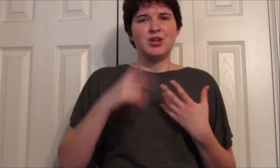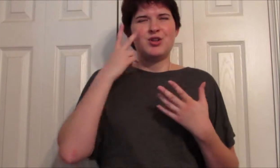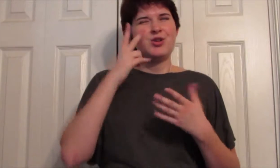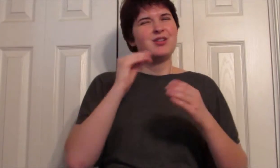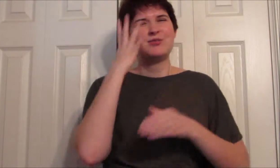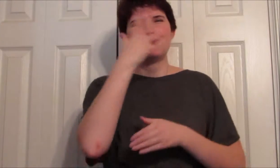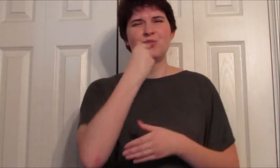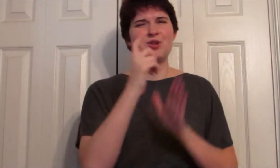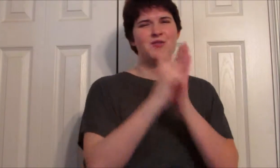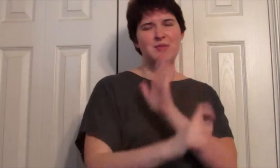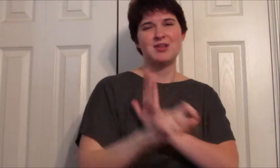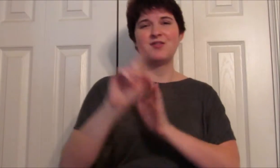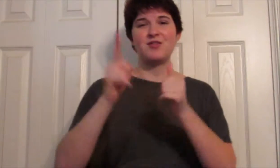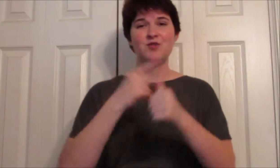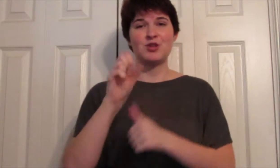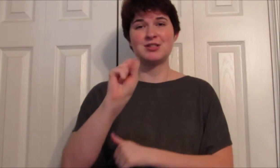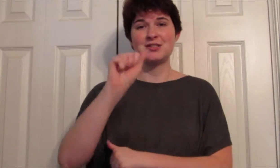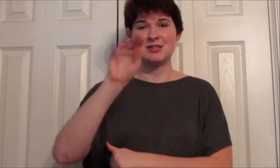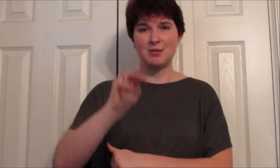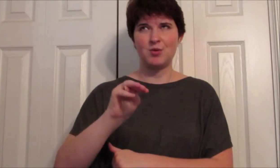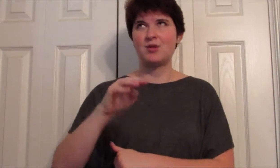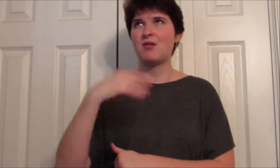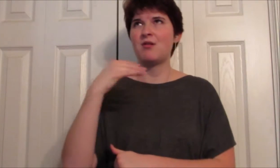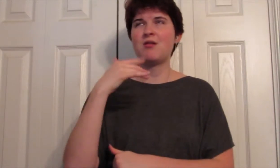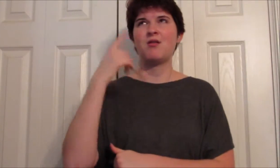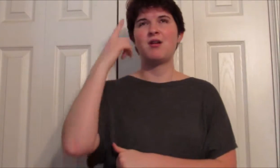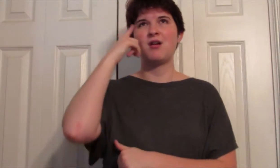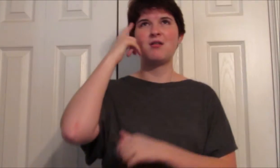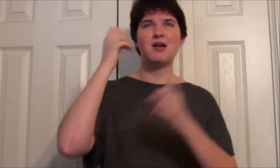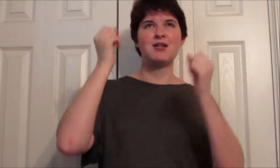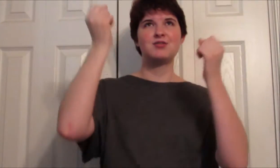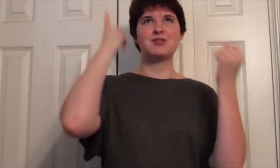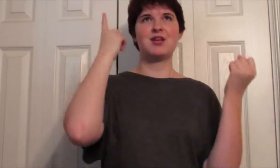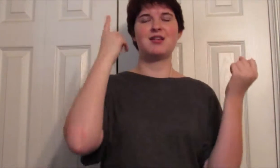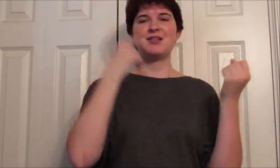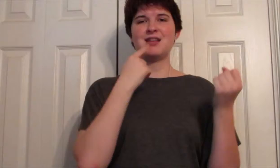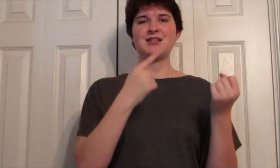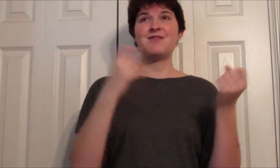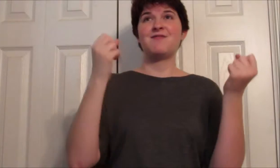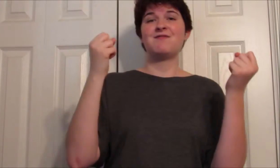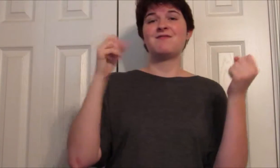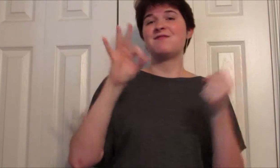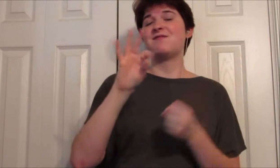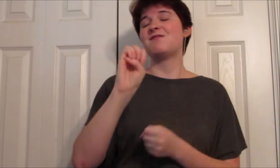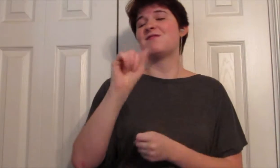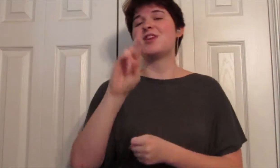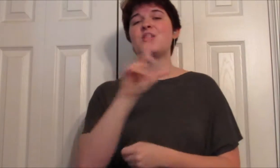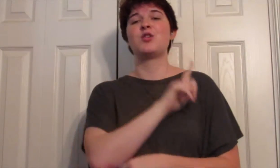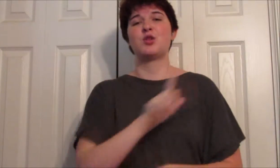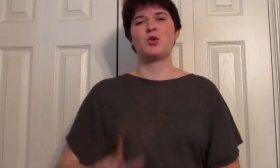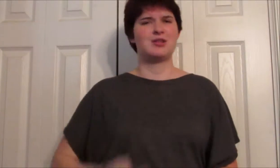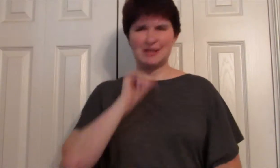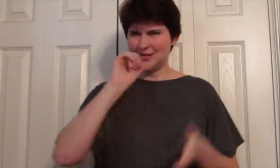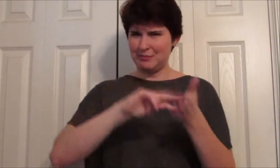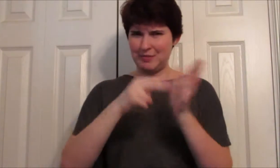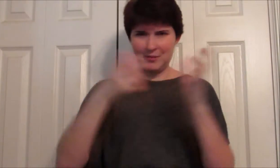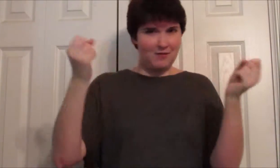this beautiful passage from 1 Samuel. It's mind-opening. It says, fear the Lord. And that doesn't mean be afraid. It means to